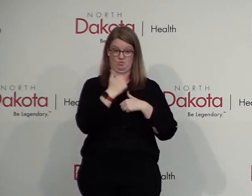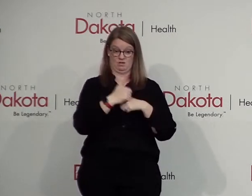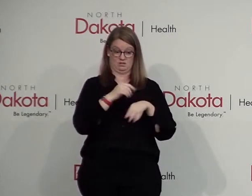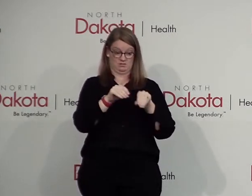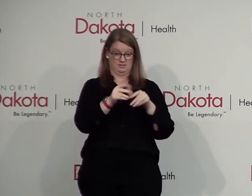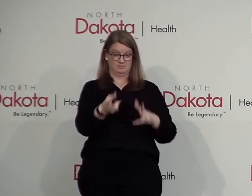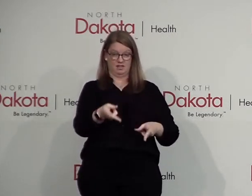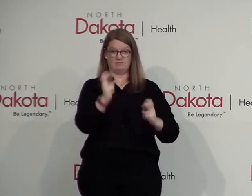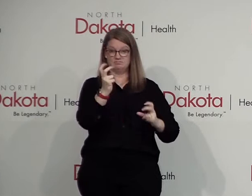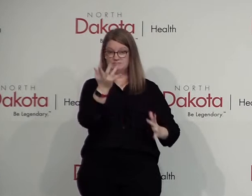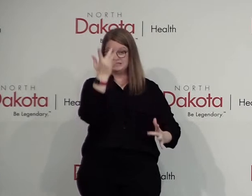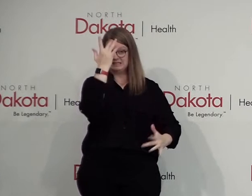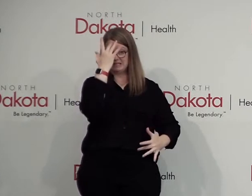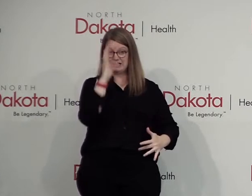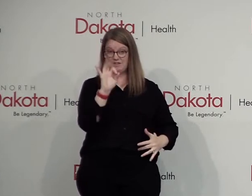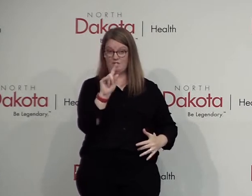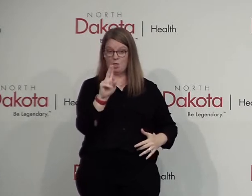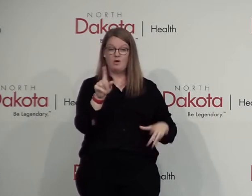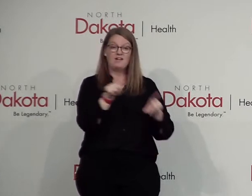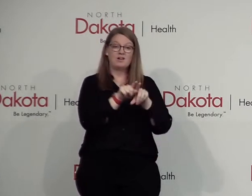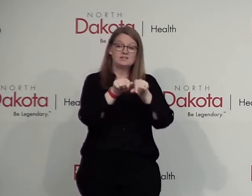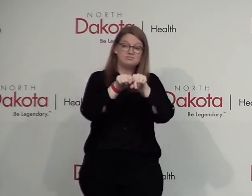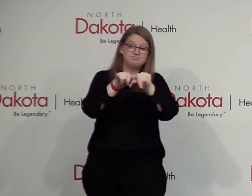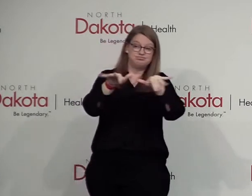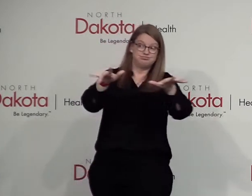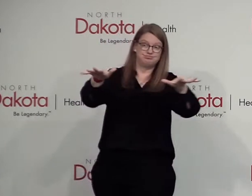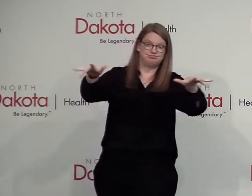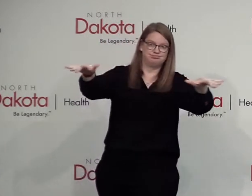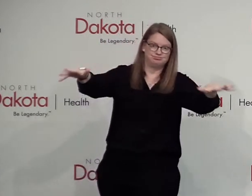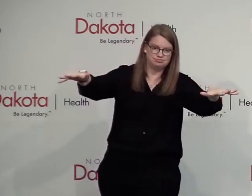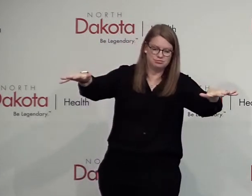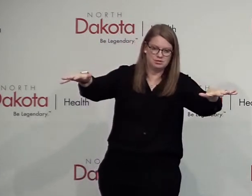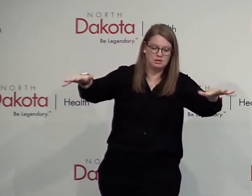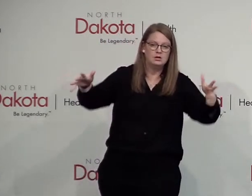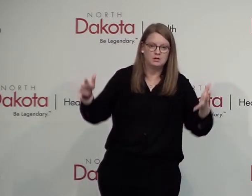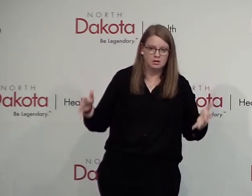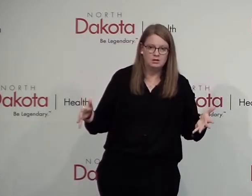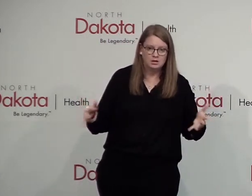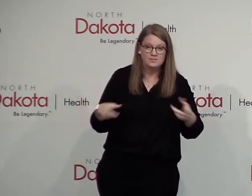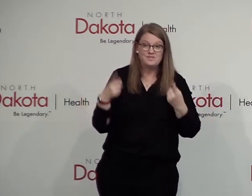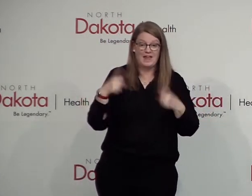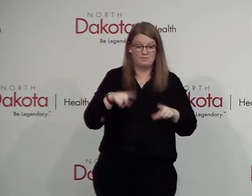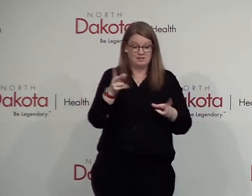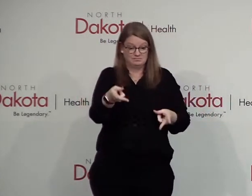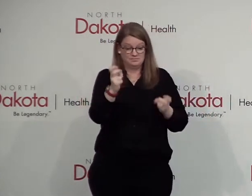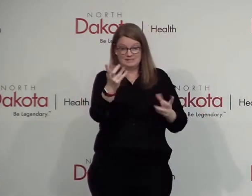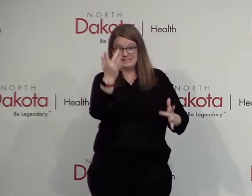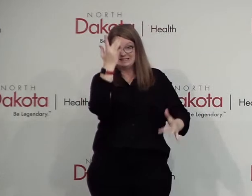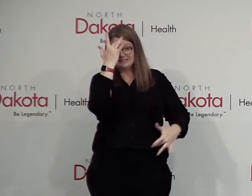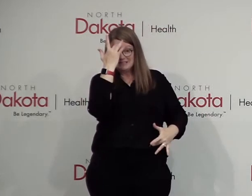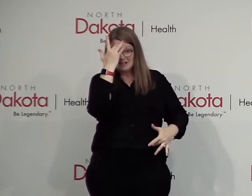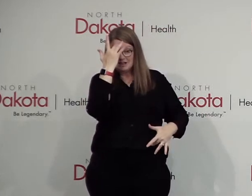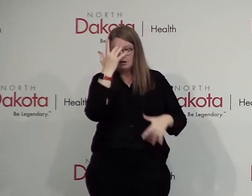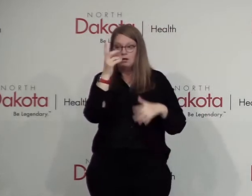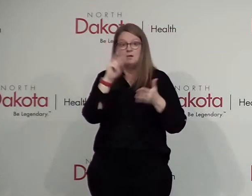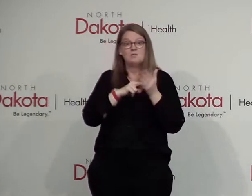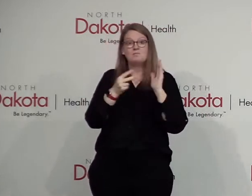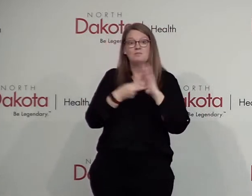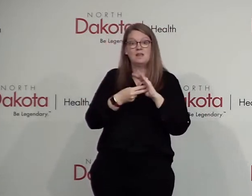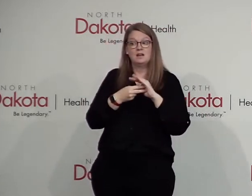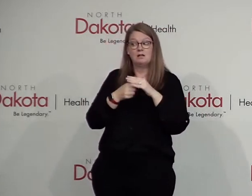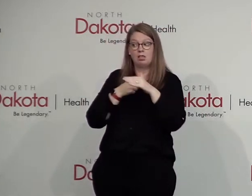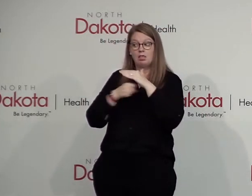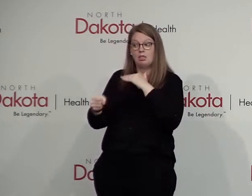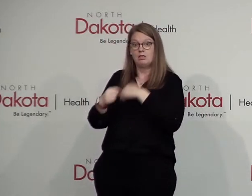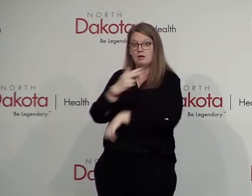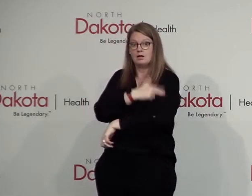flu, and it dramatically reduces the risk of hospitalization and serious health outcomes associated